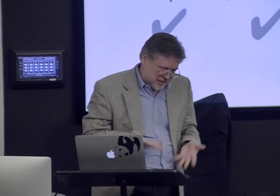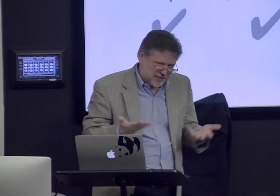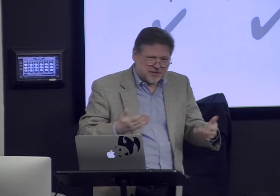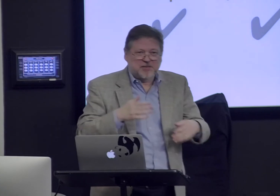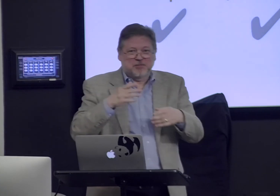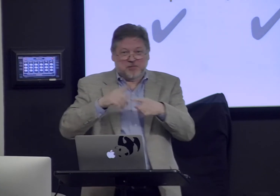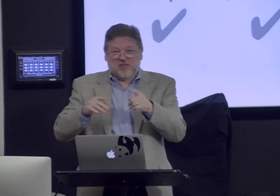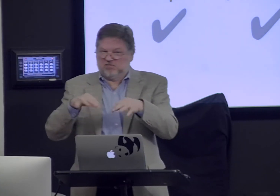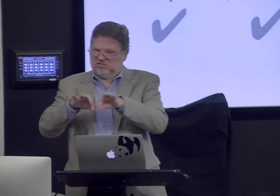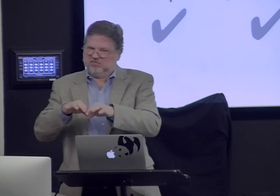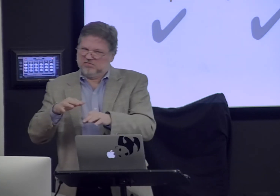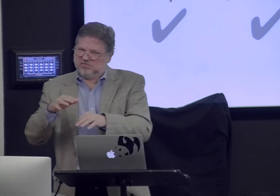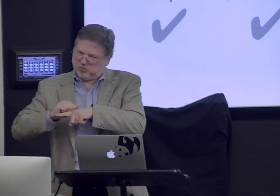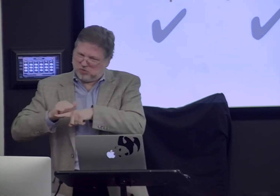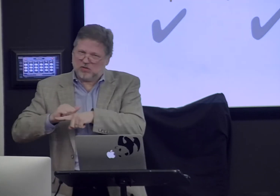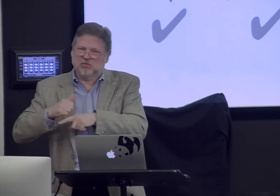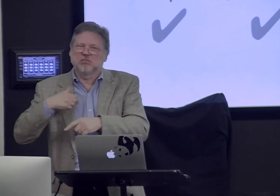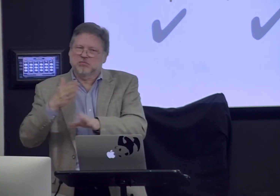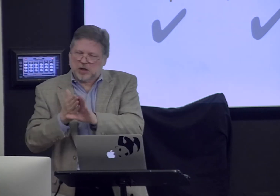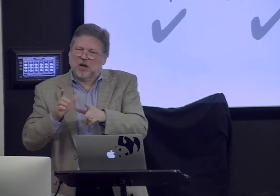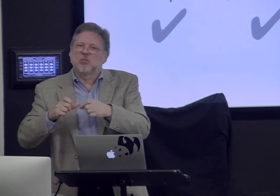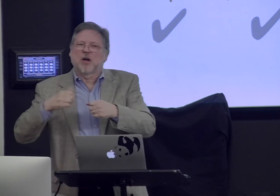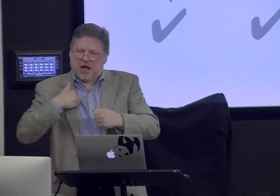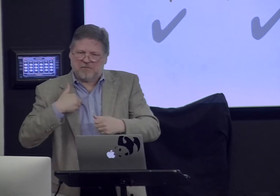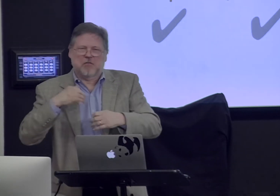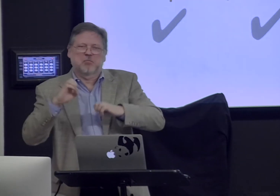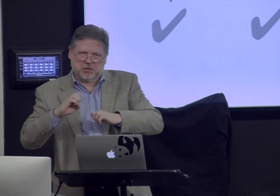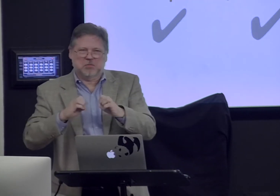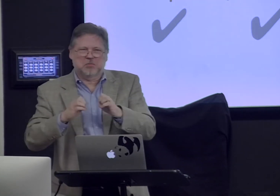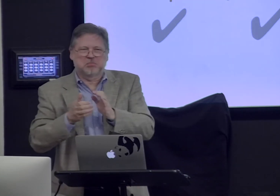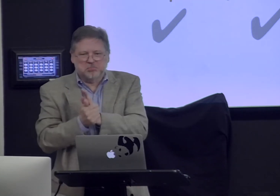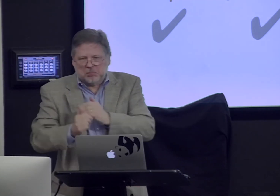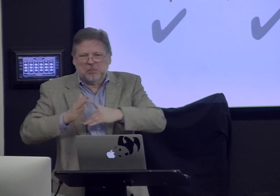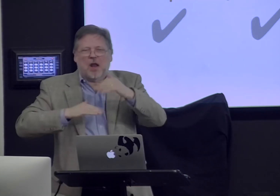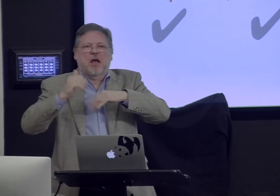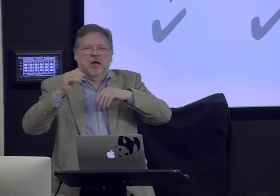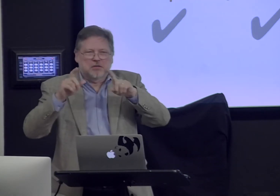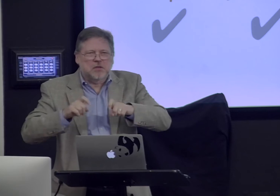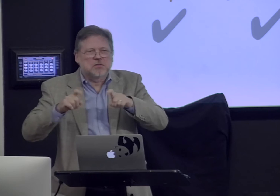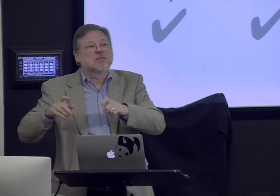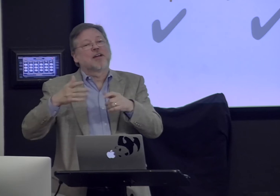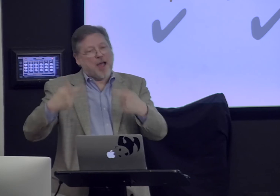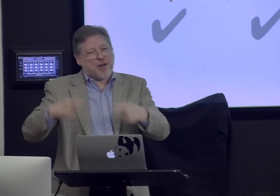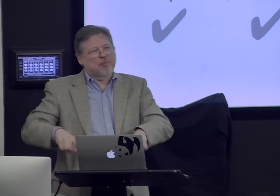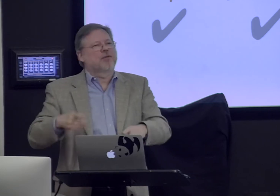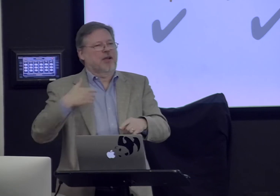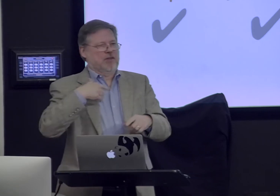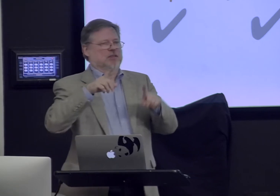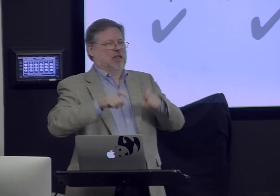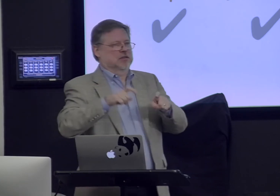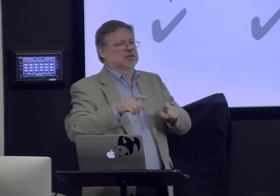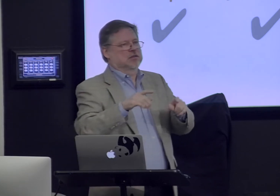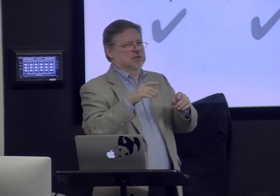as a psycholinguist and regard myself also as a historian and have expertise in